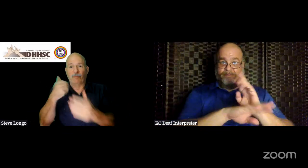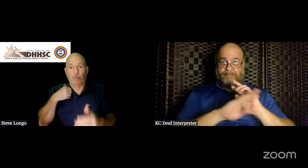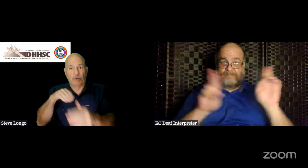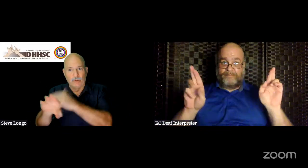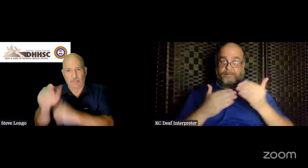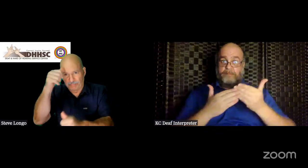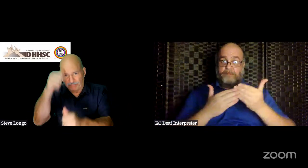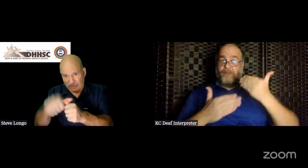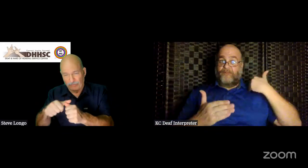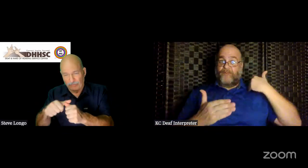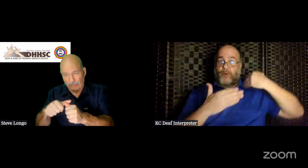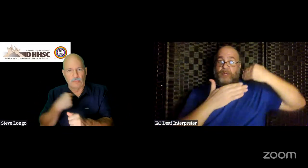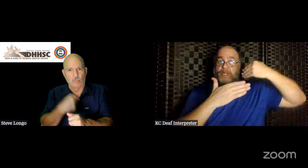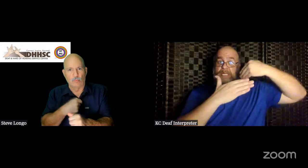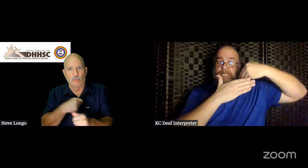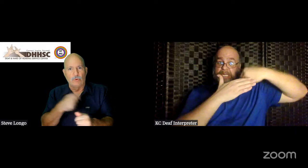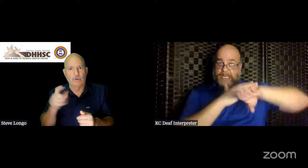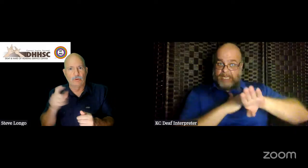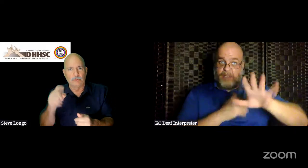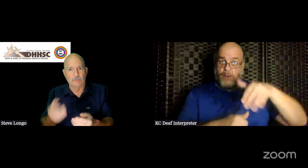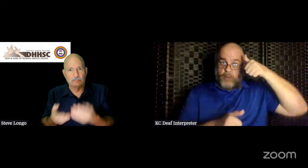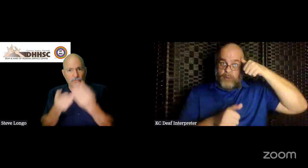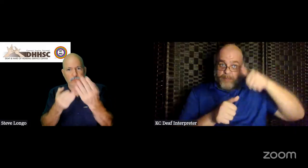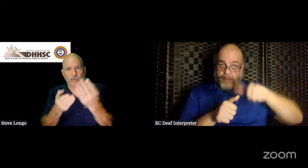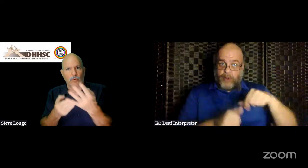Okay, old business.